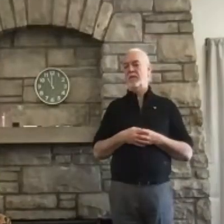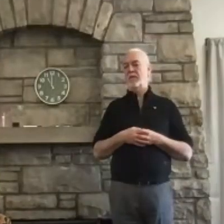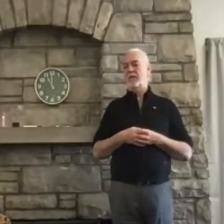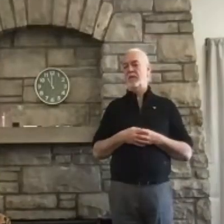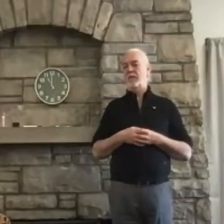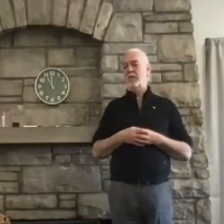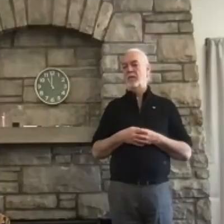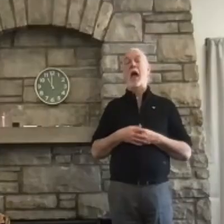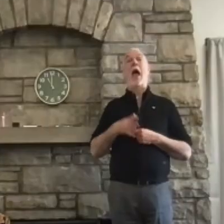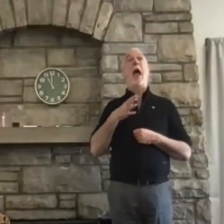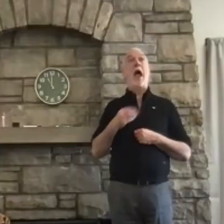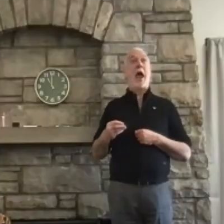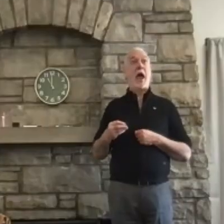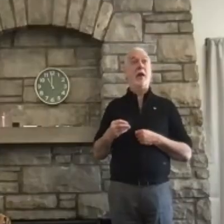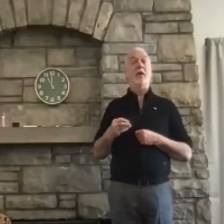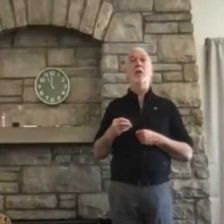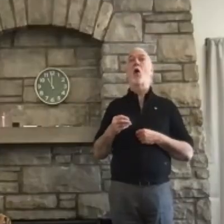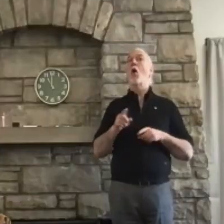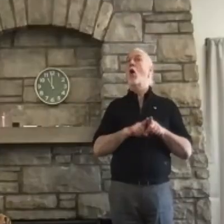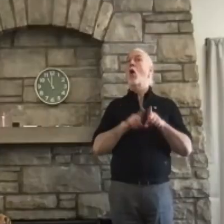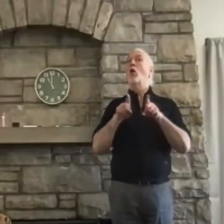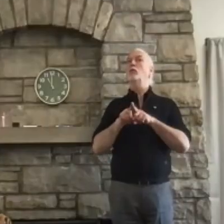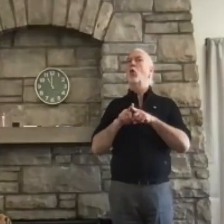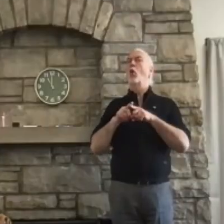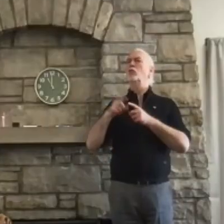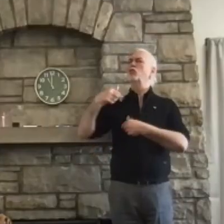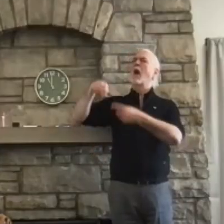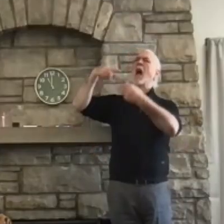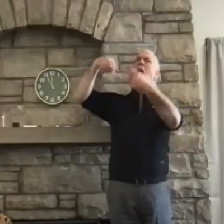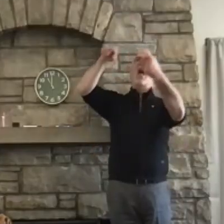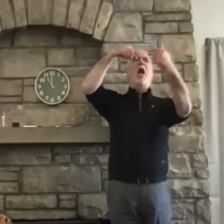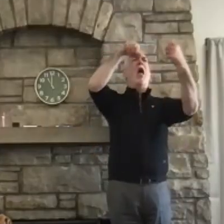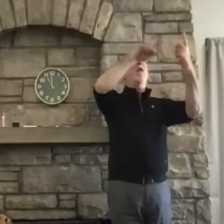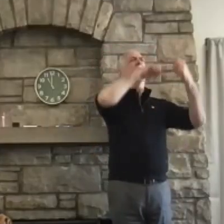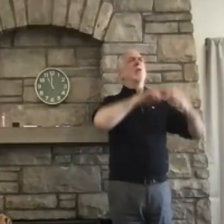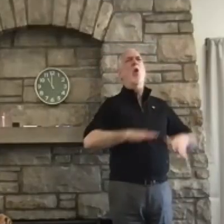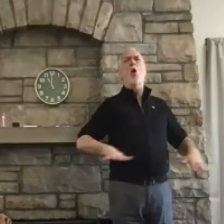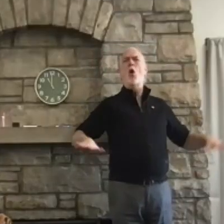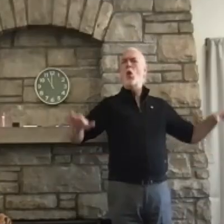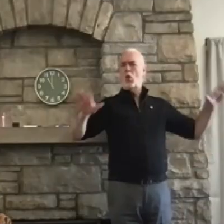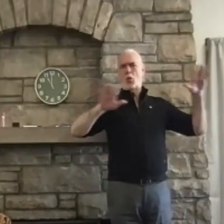and traveled all over the world,